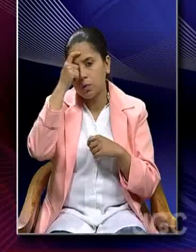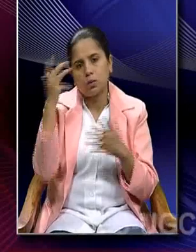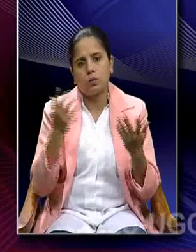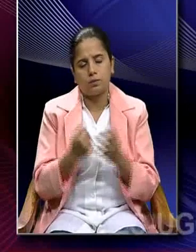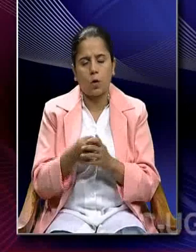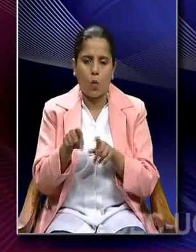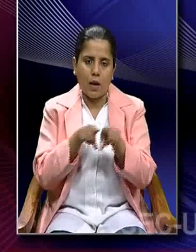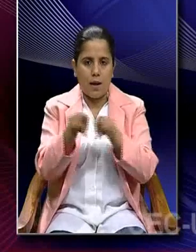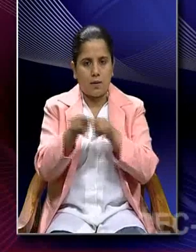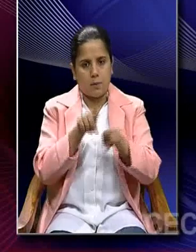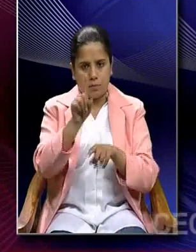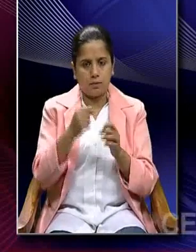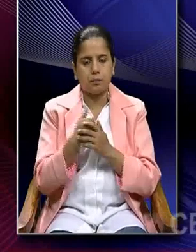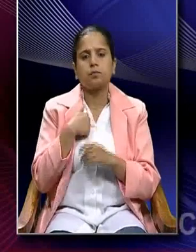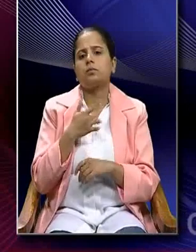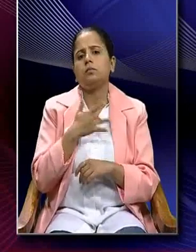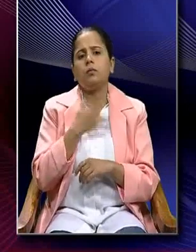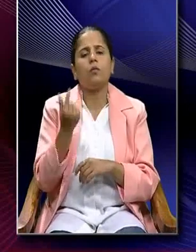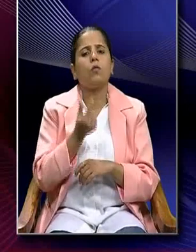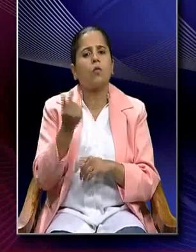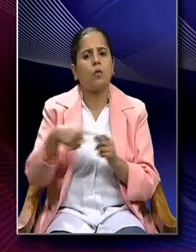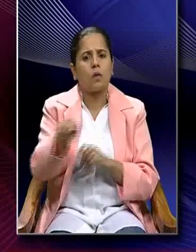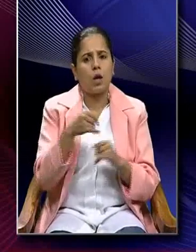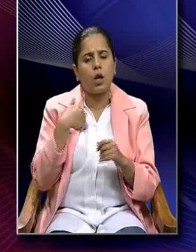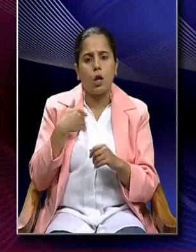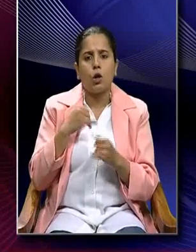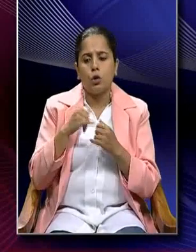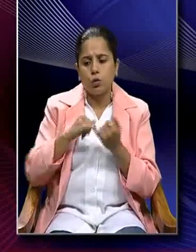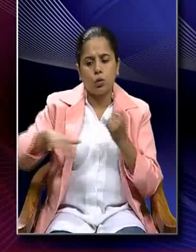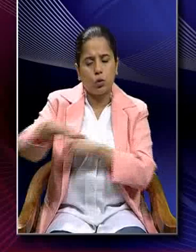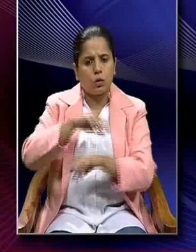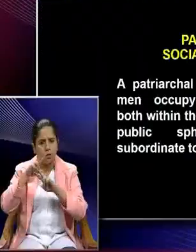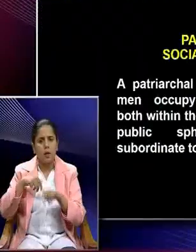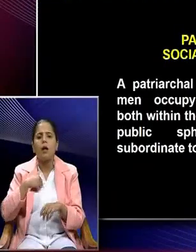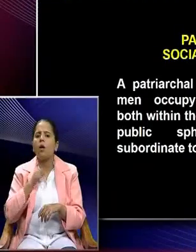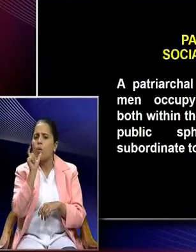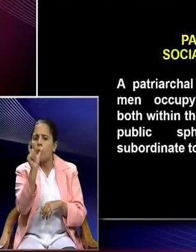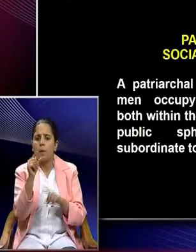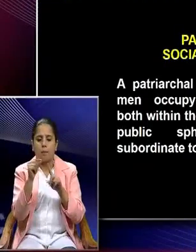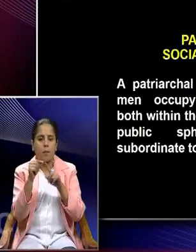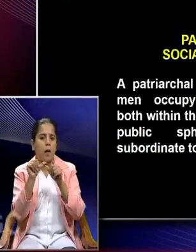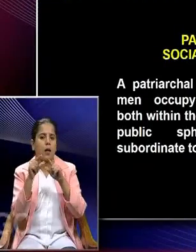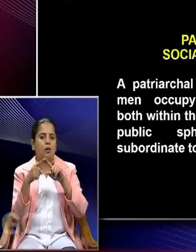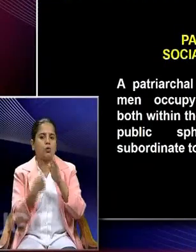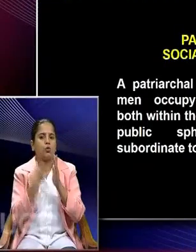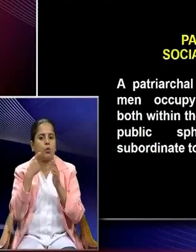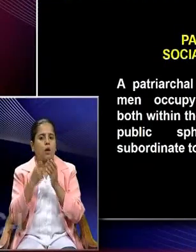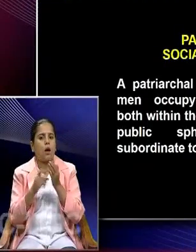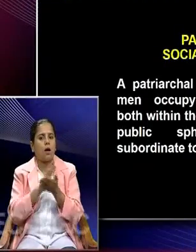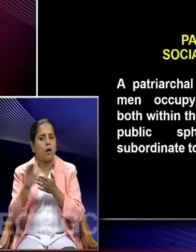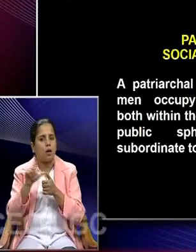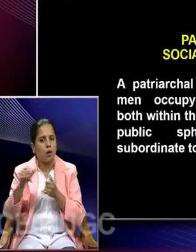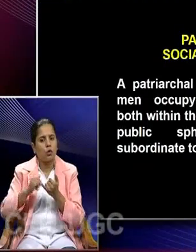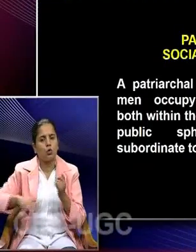For example, we use the term in sociology, patriarchal social structure. What is